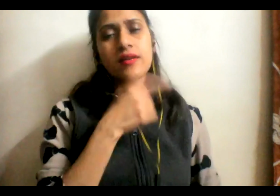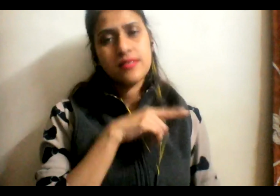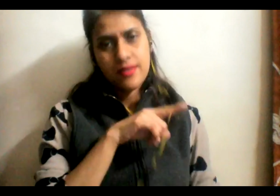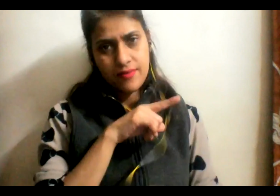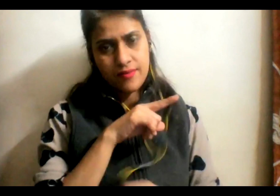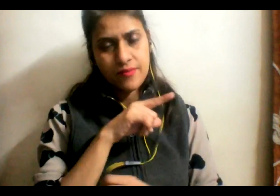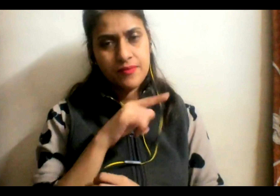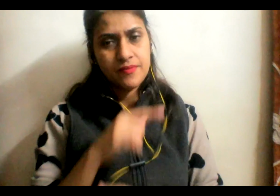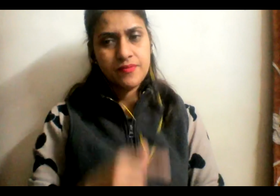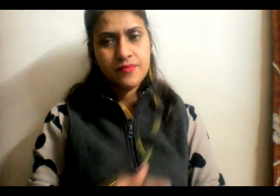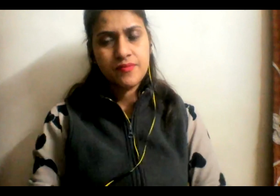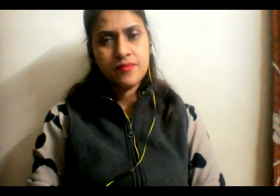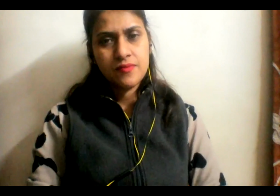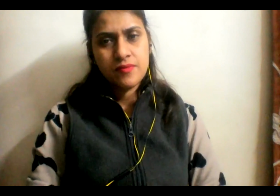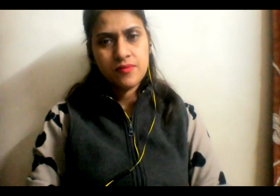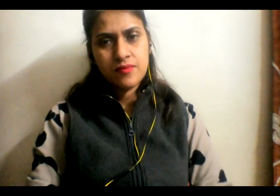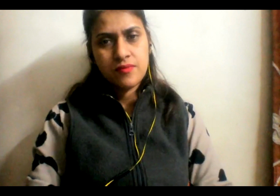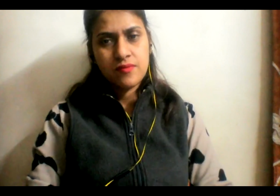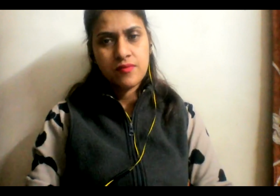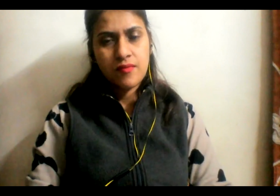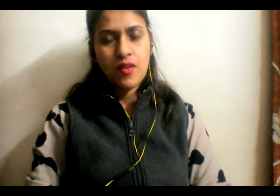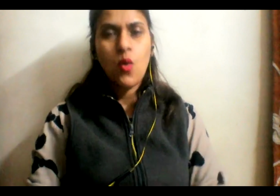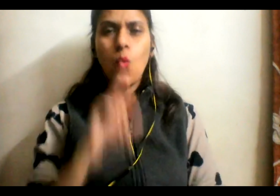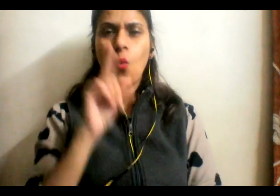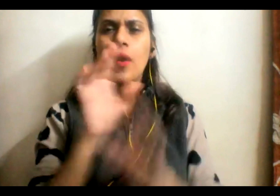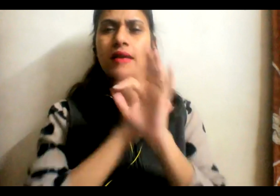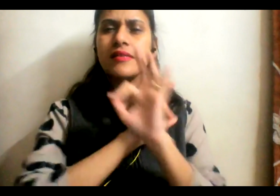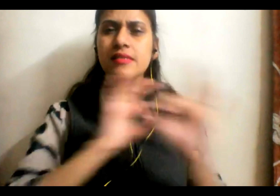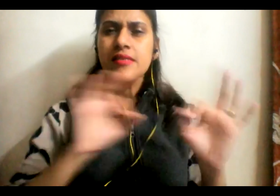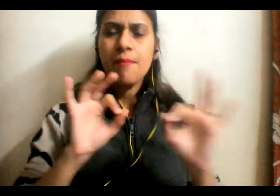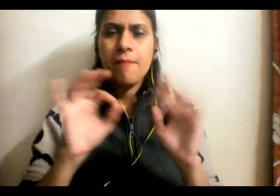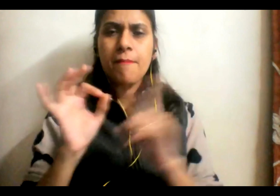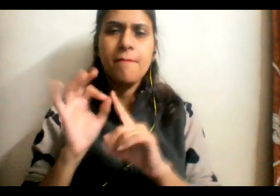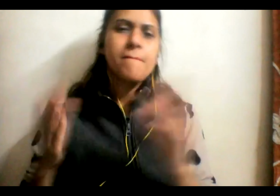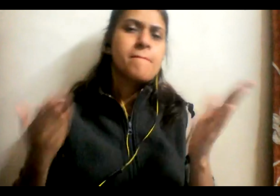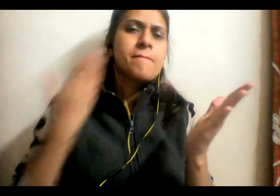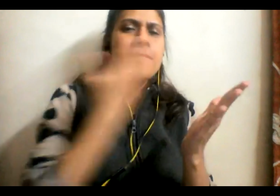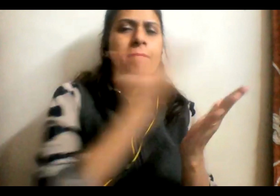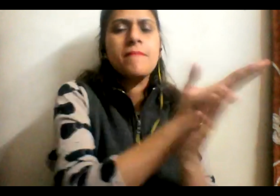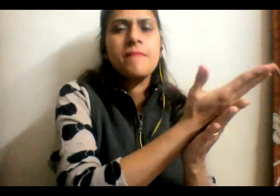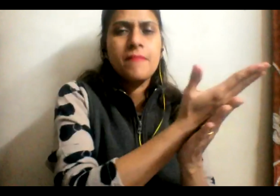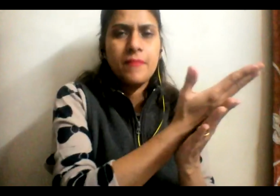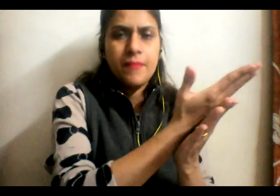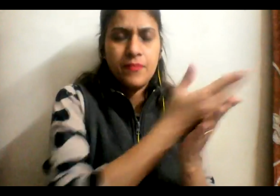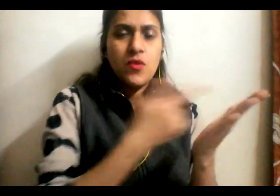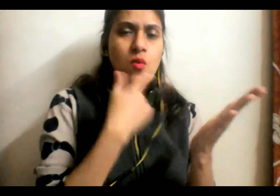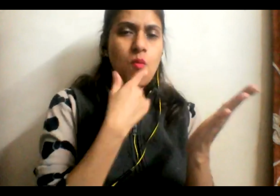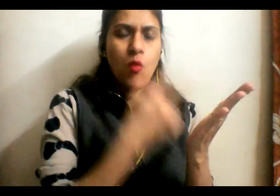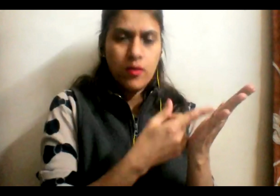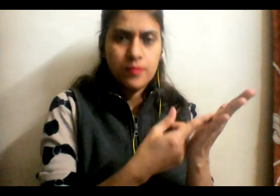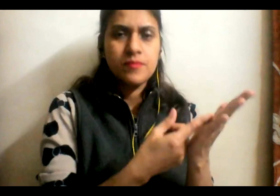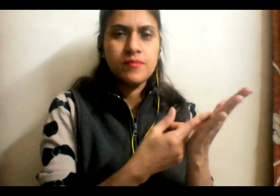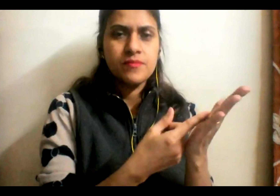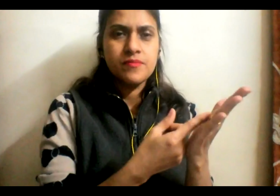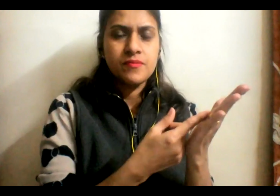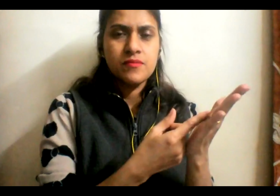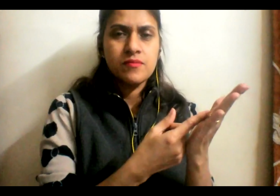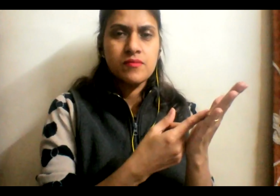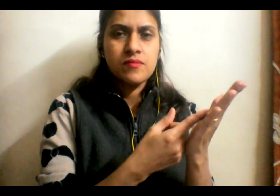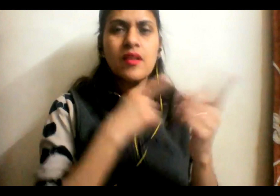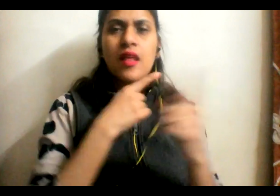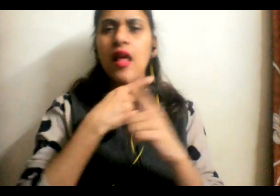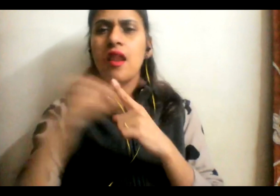therefore, one simple petition against all the banks that you just cited, I'm not naming them, but against all the banks